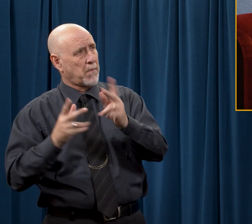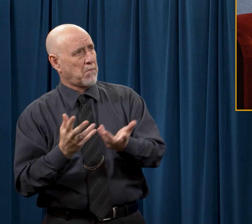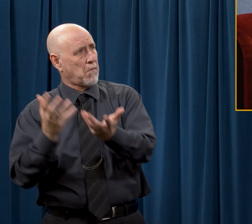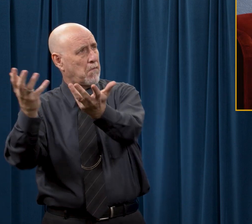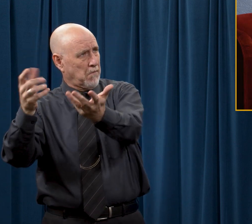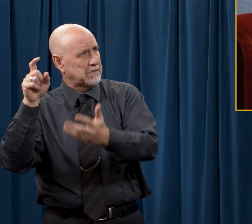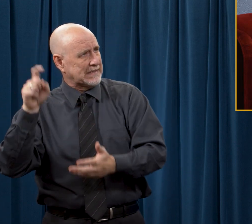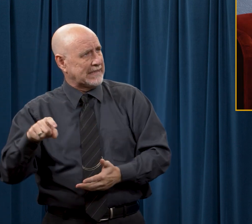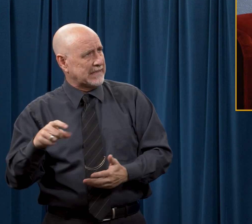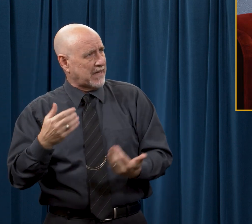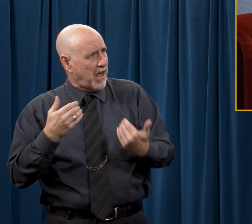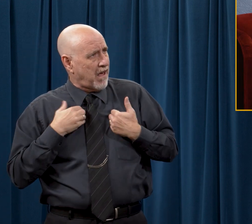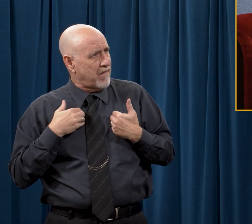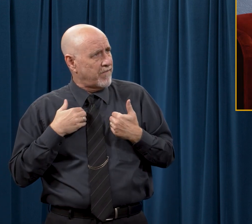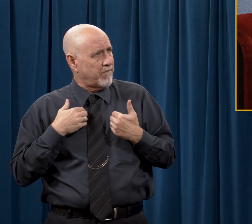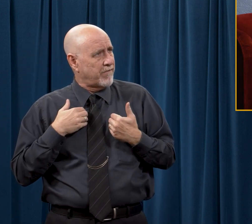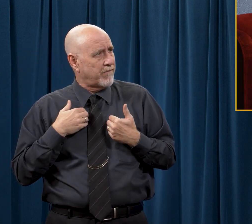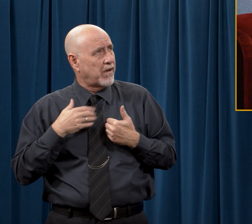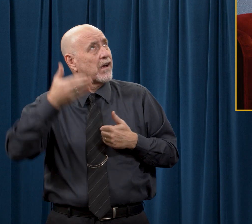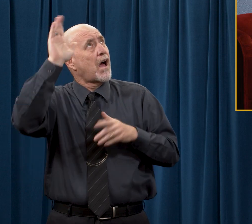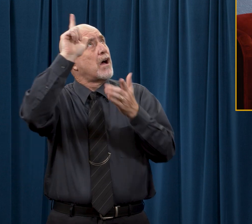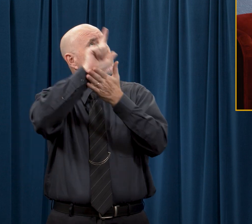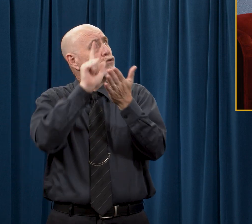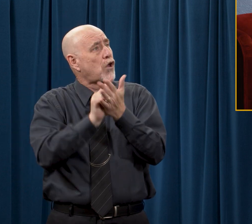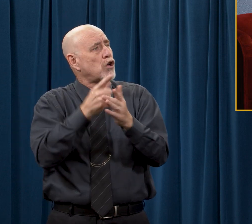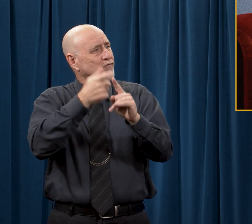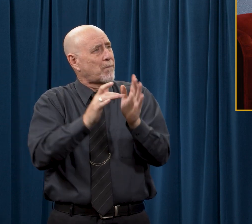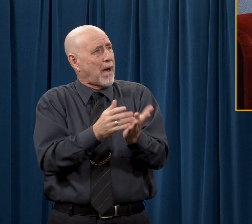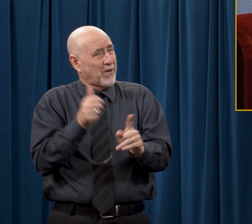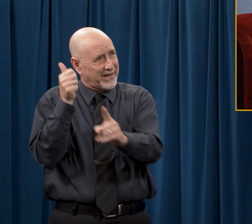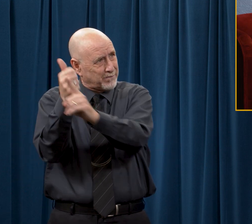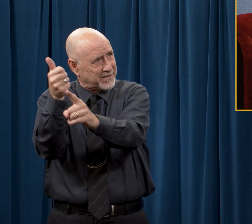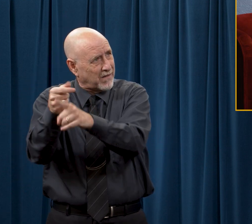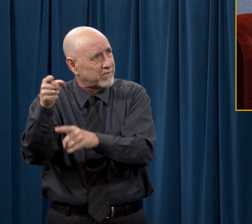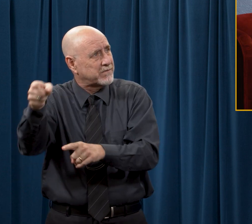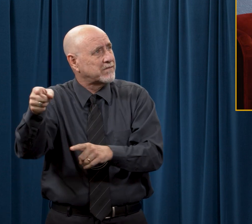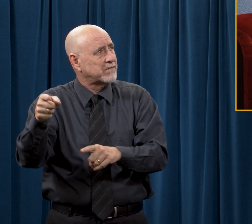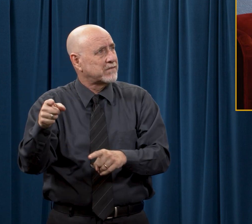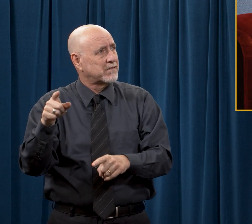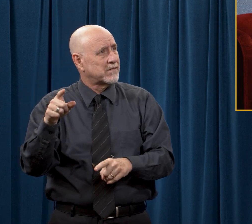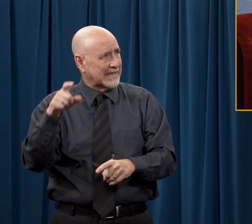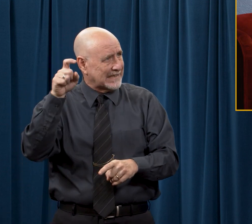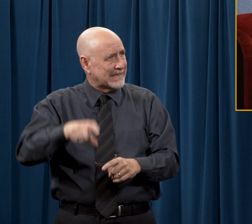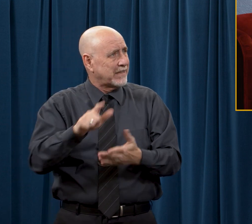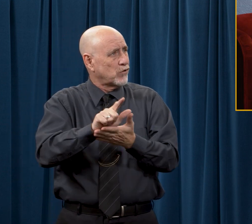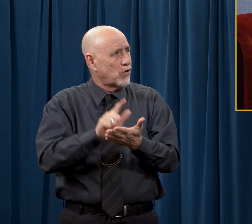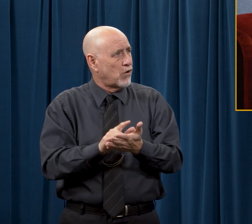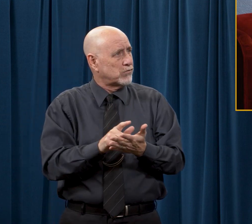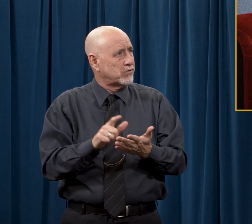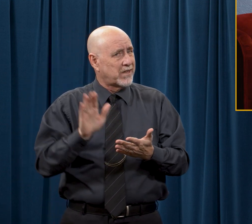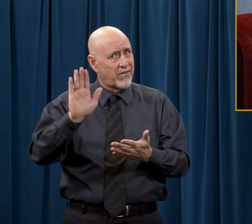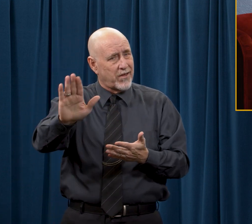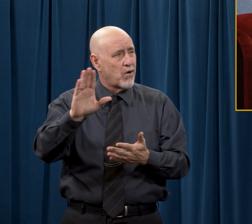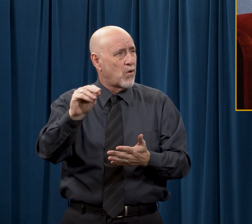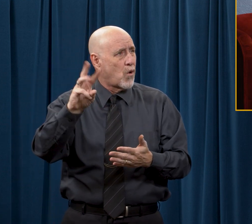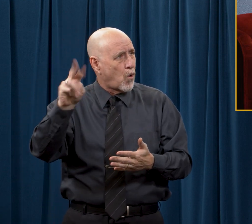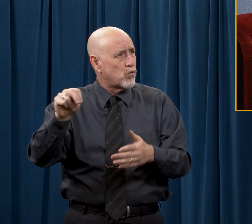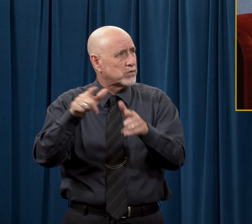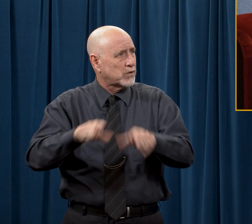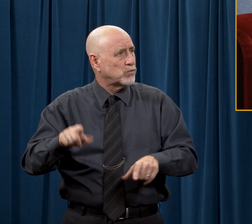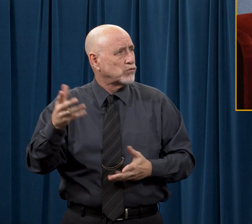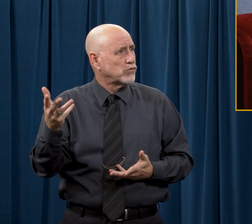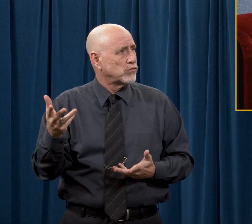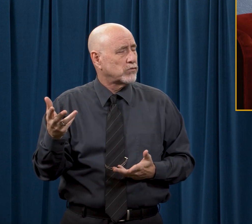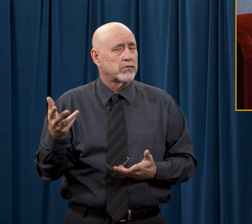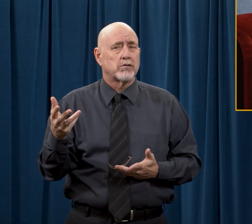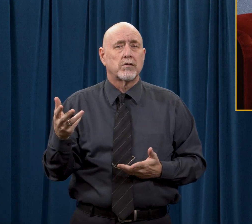views that the people needed to have the laws of God direct from the Bible, and they needed those laws of God in their